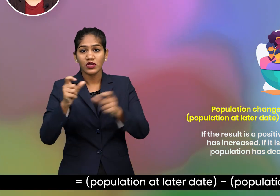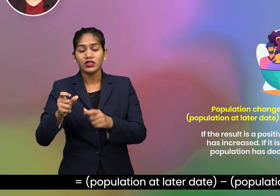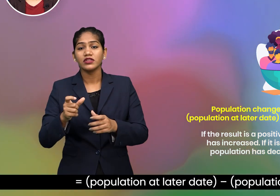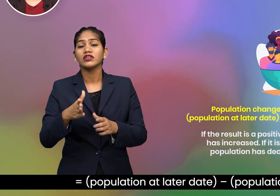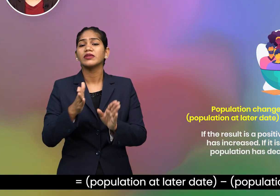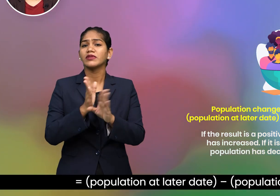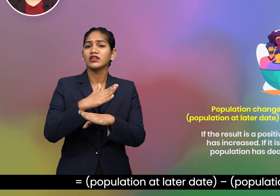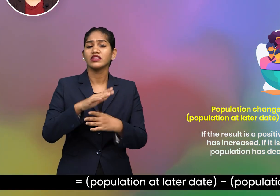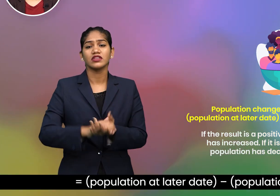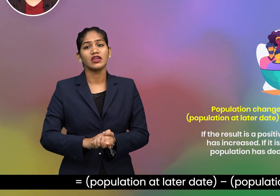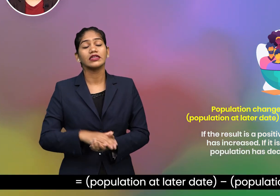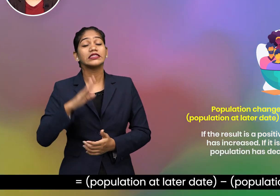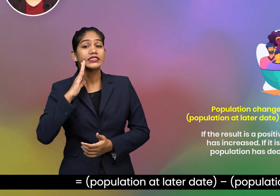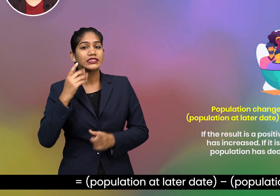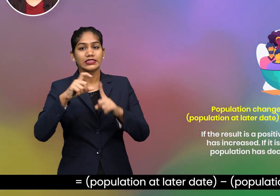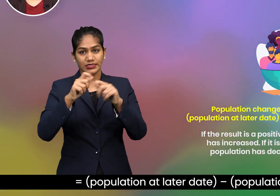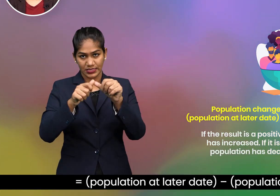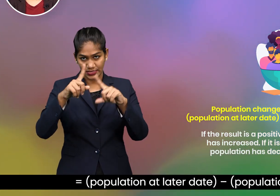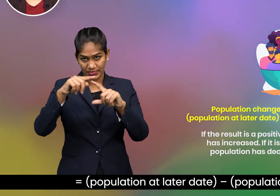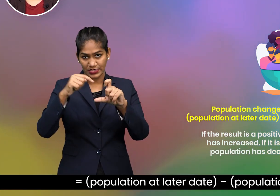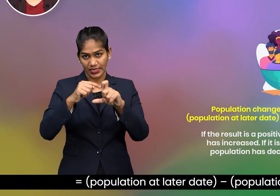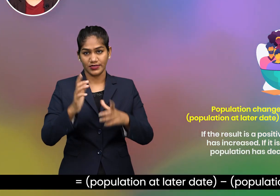population at earlier date.